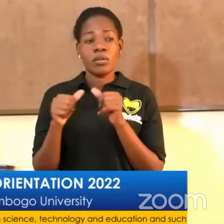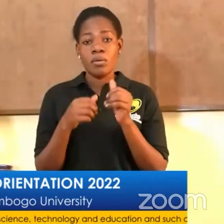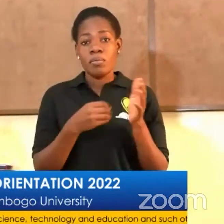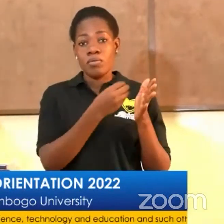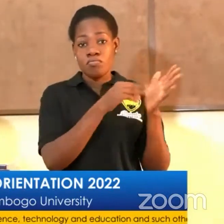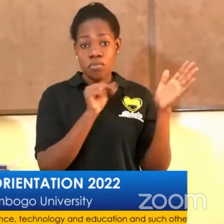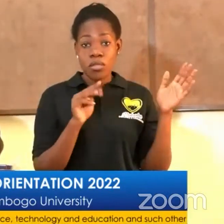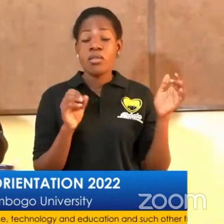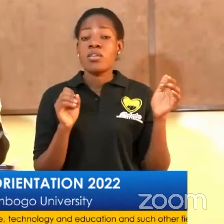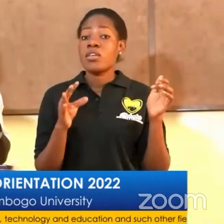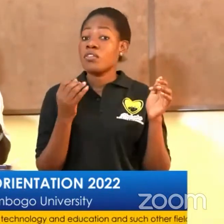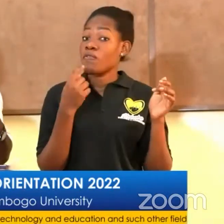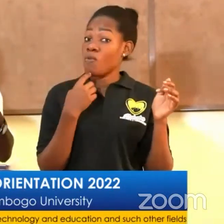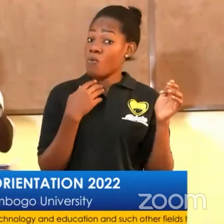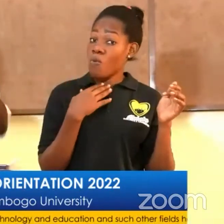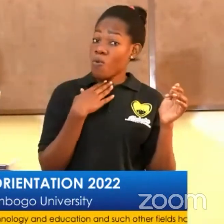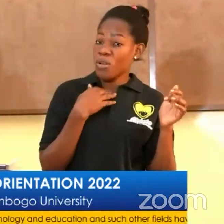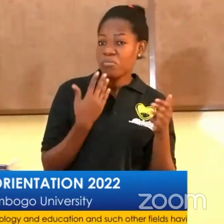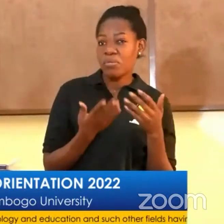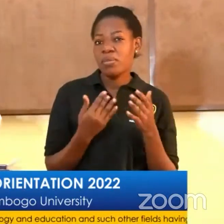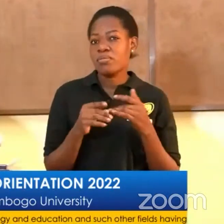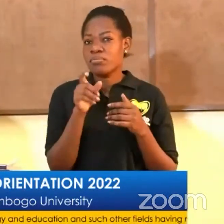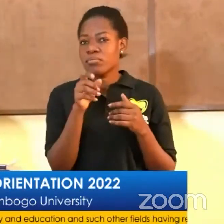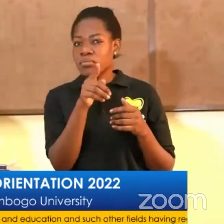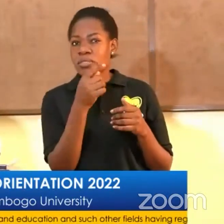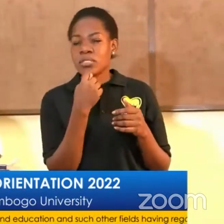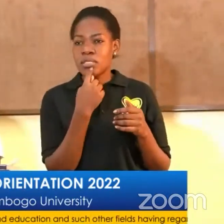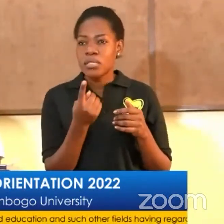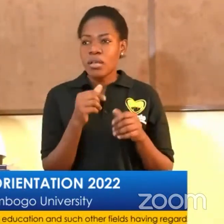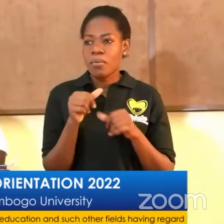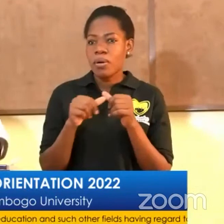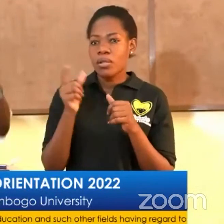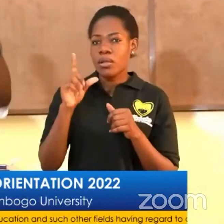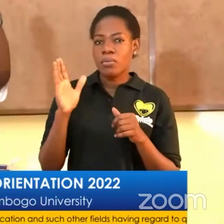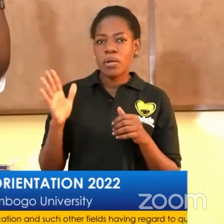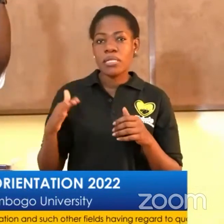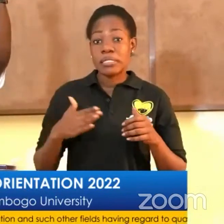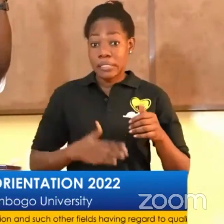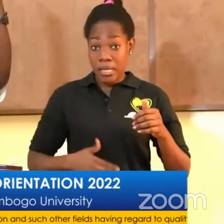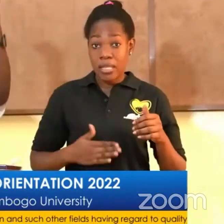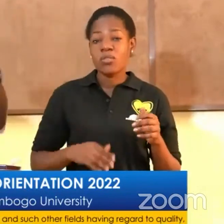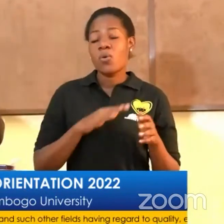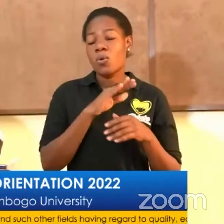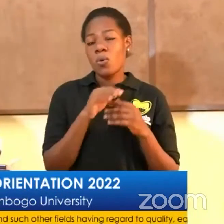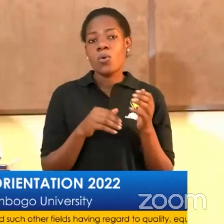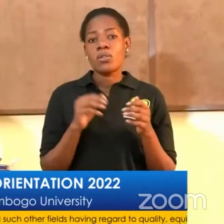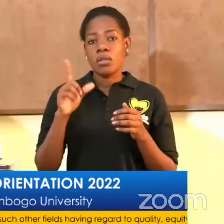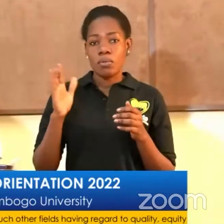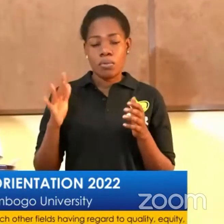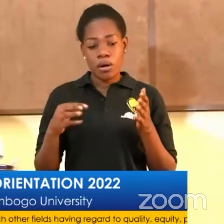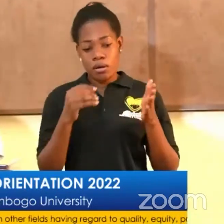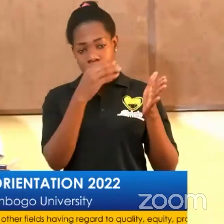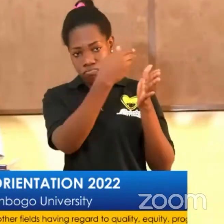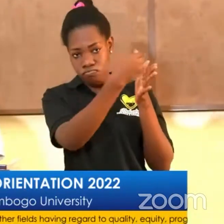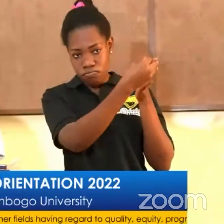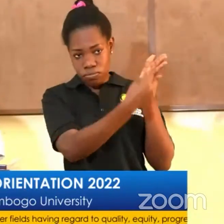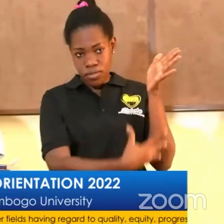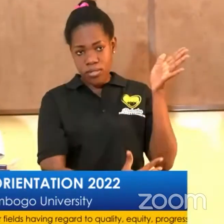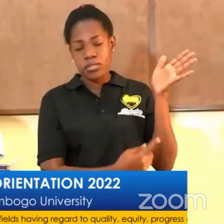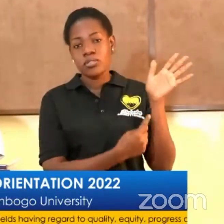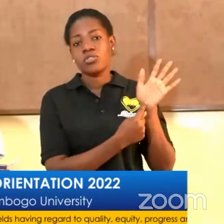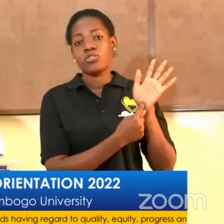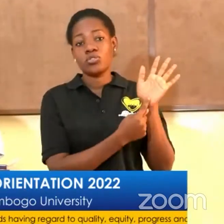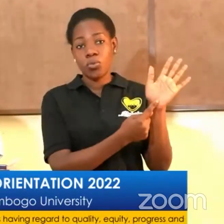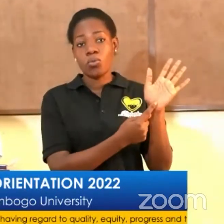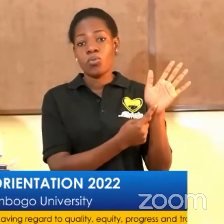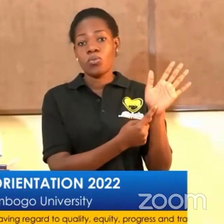a book on, somebody talks about library science, the library catalog will show you all the books we have